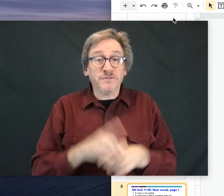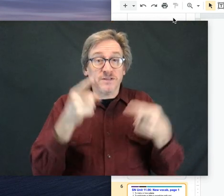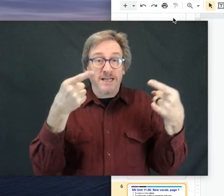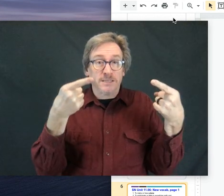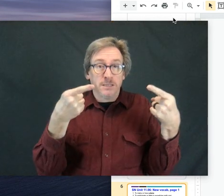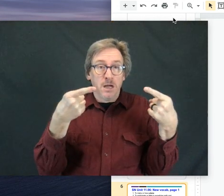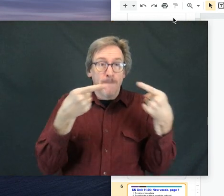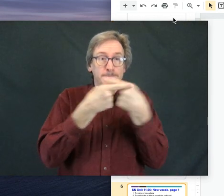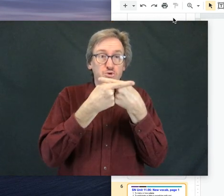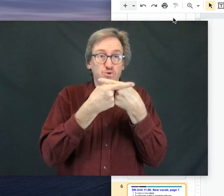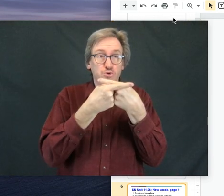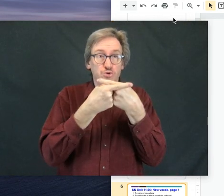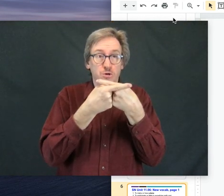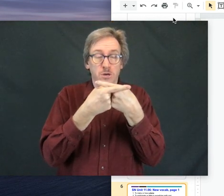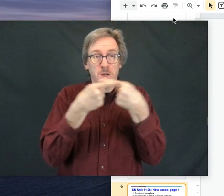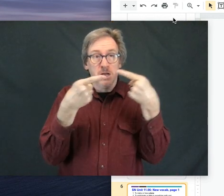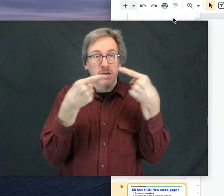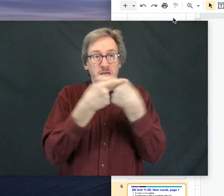Conflict.